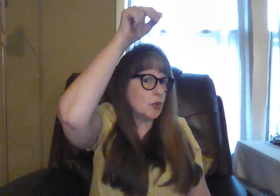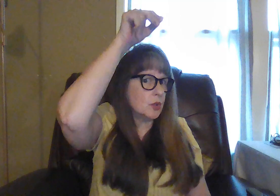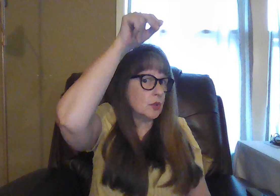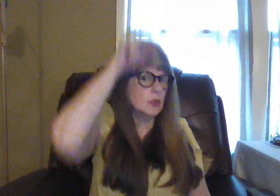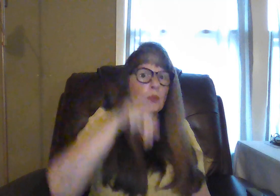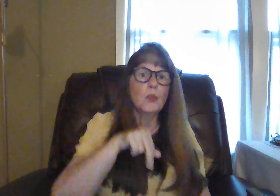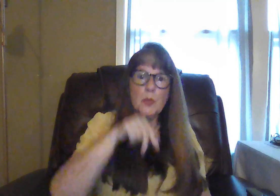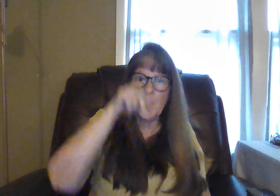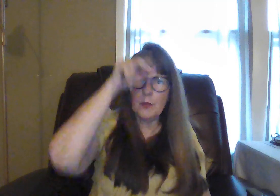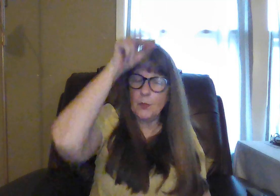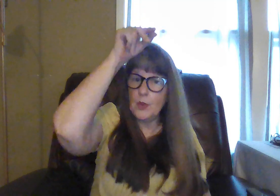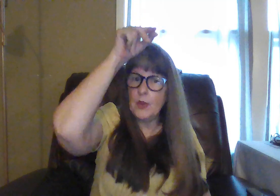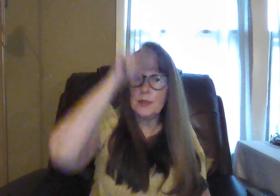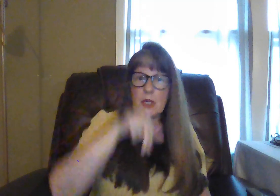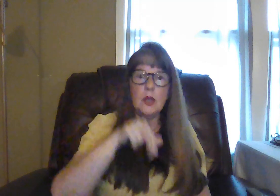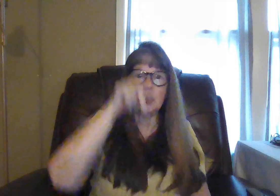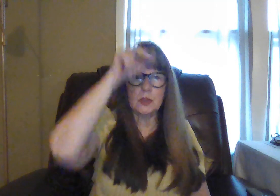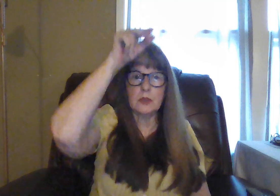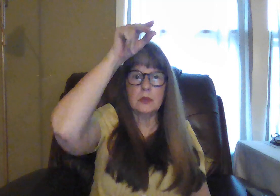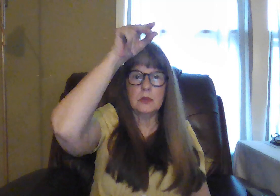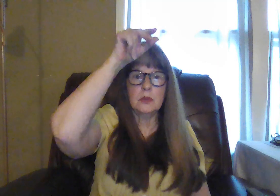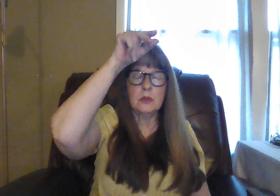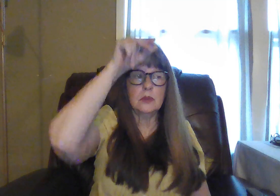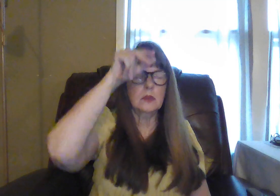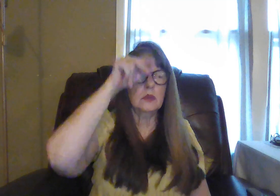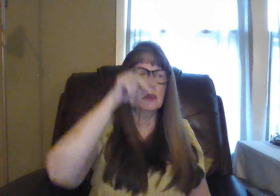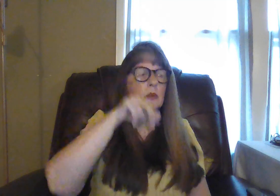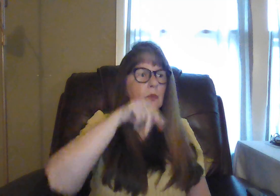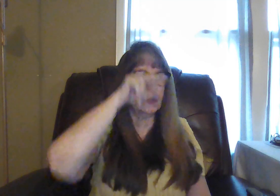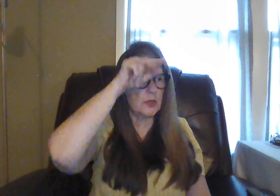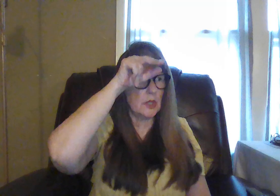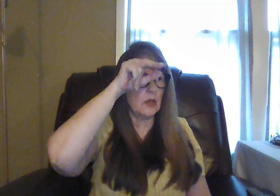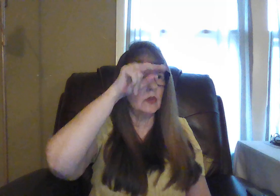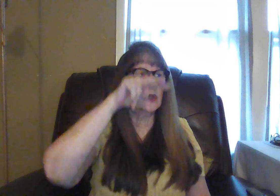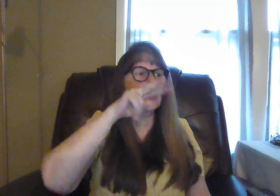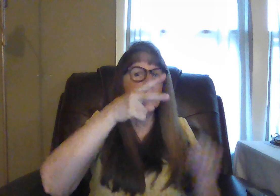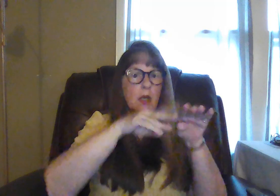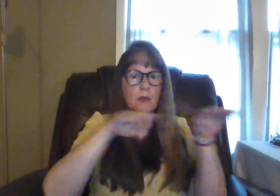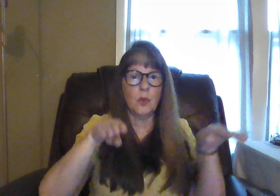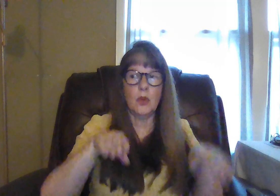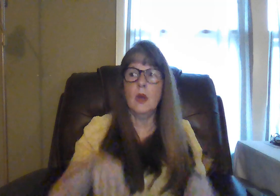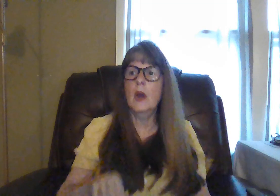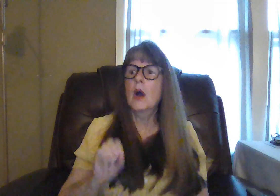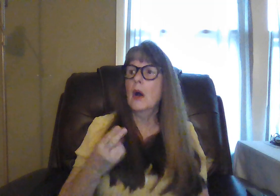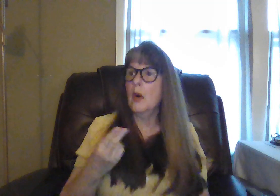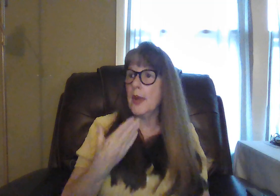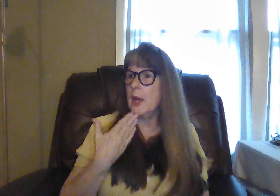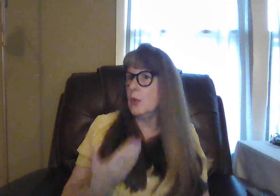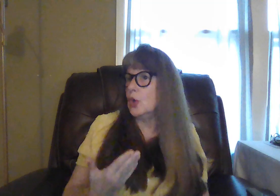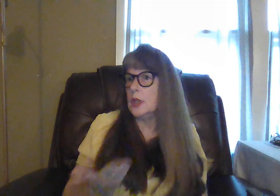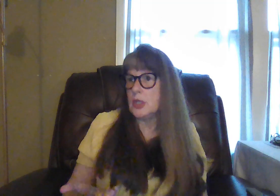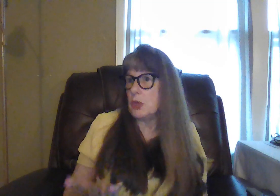we went upstairs. We went upstairs. stairs to second floor. Okay, well, good. So